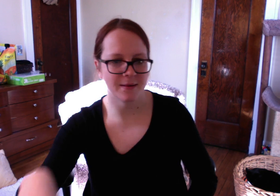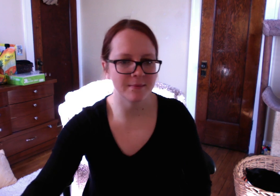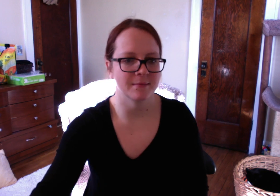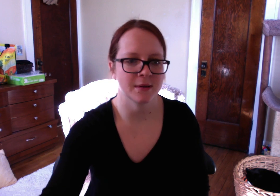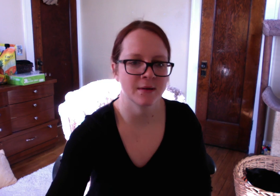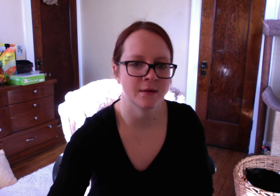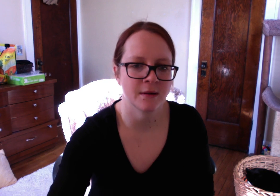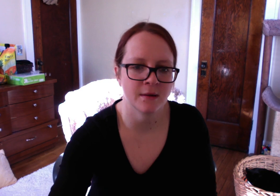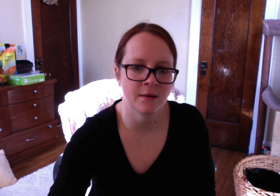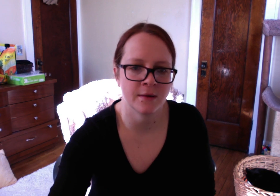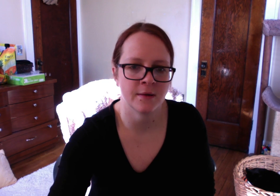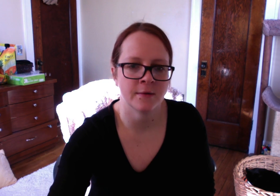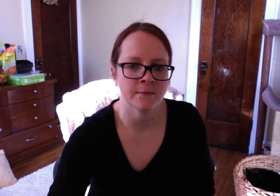up.